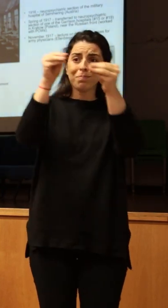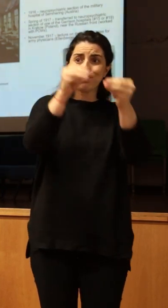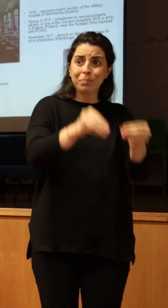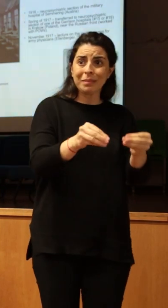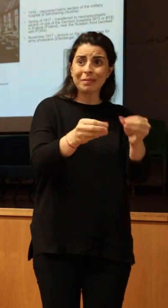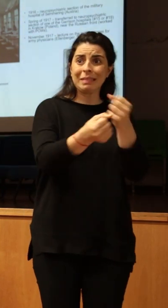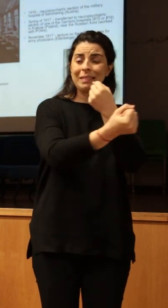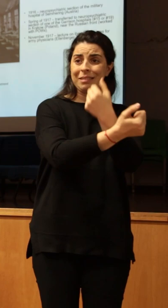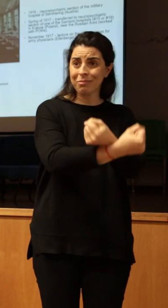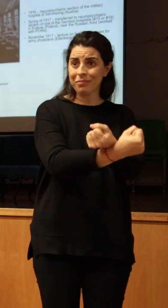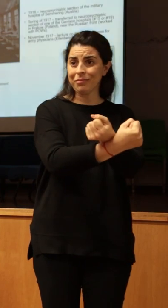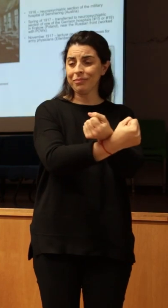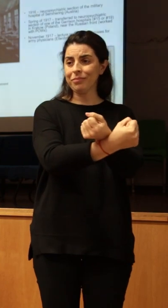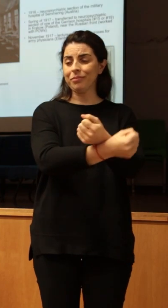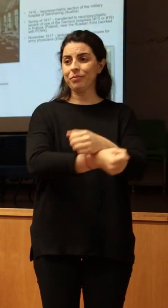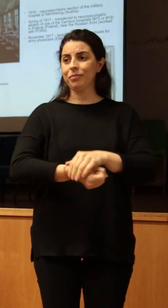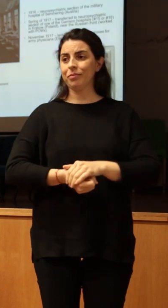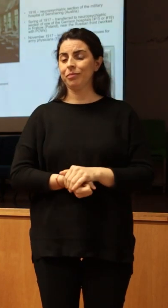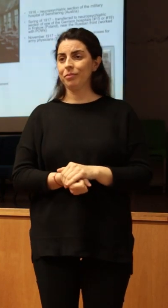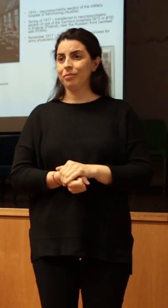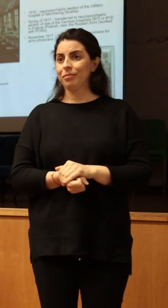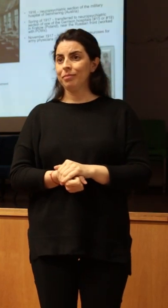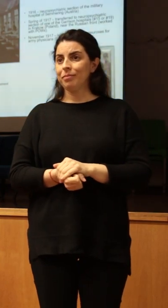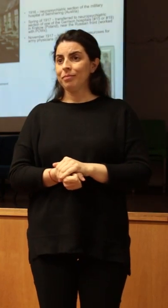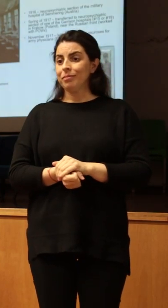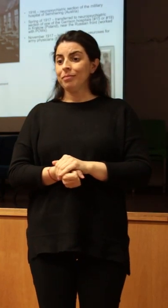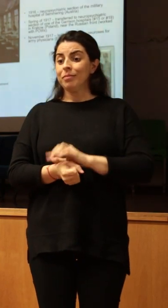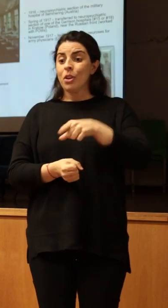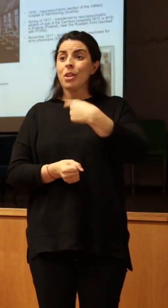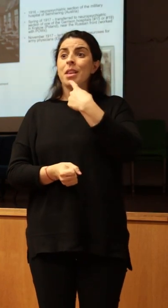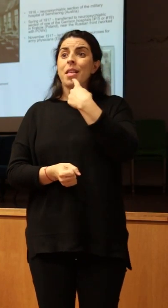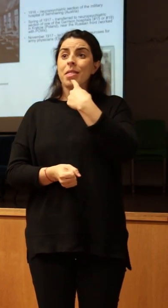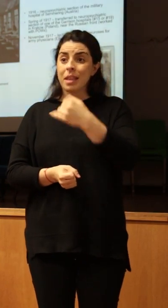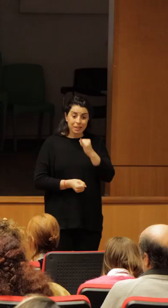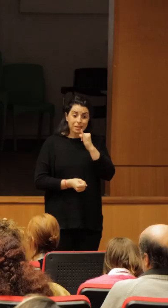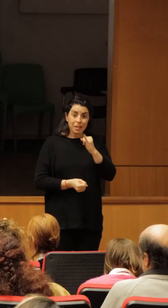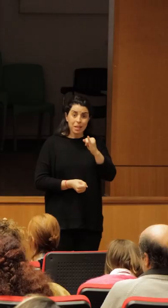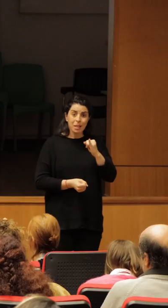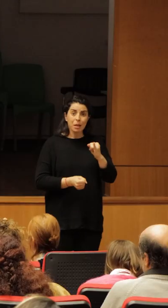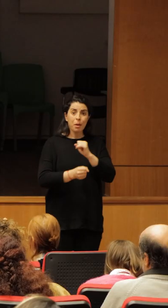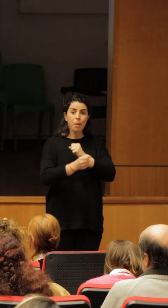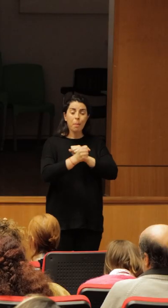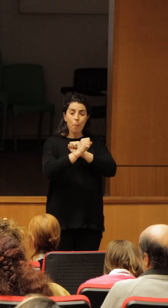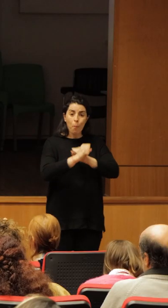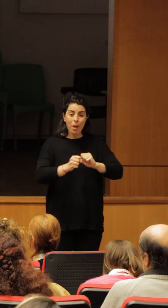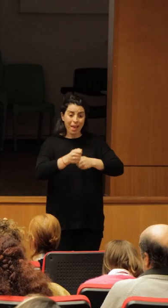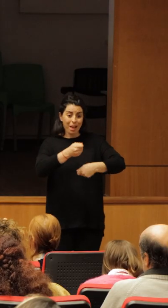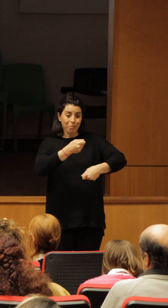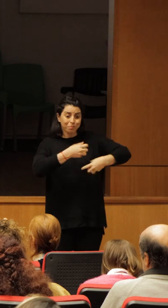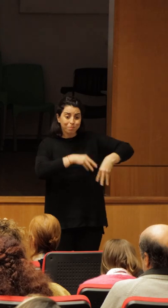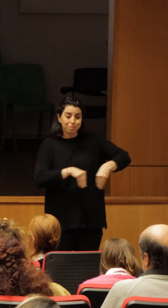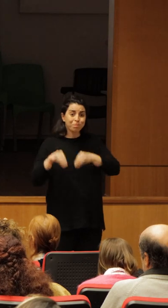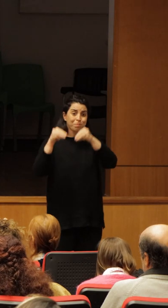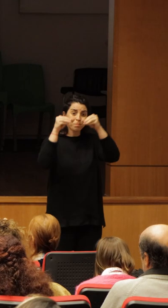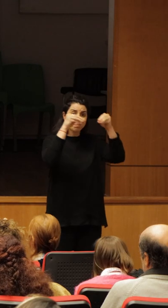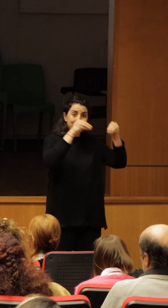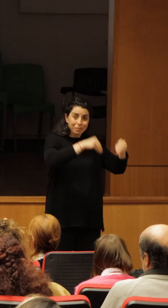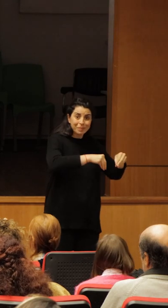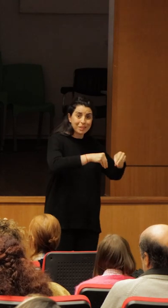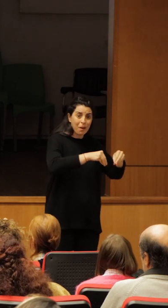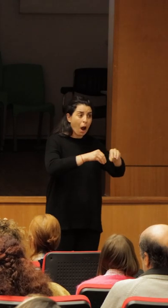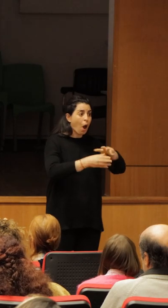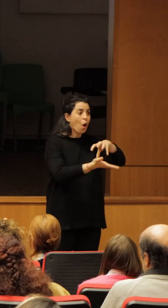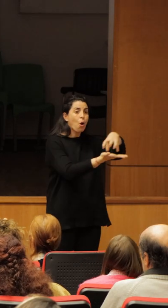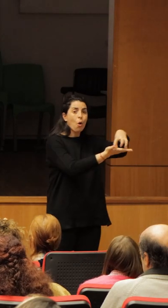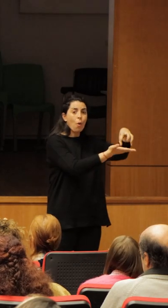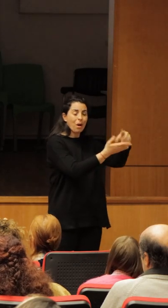be exchangeable. Y certificándolos para que pudieran intercambiarlos. And that was an excruciating task